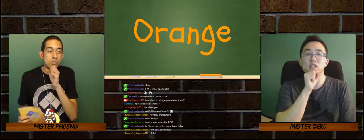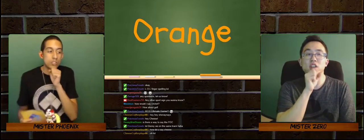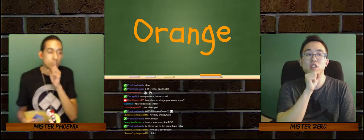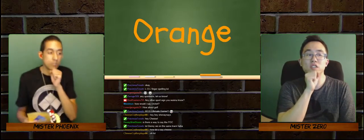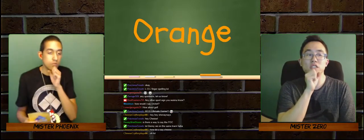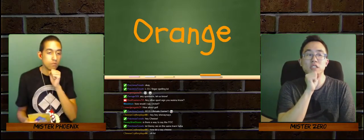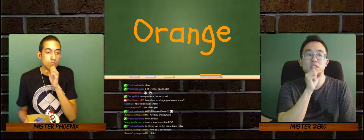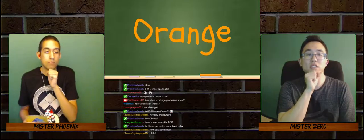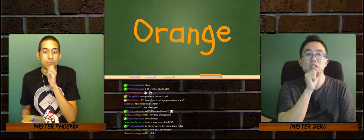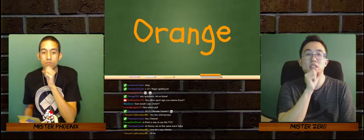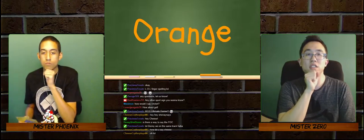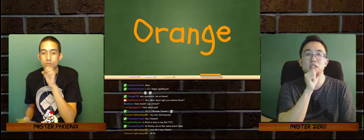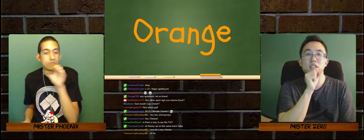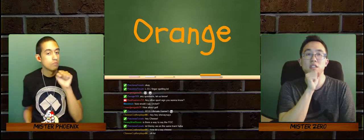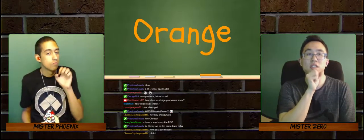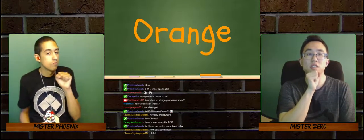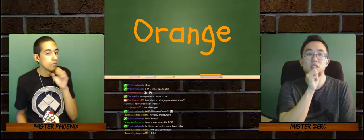Orange.